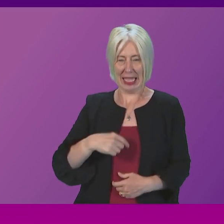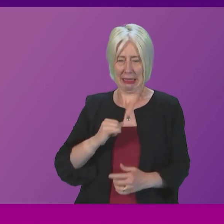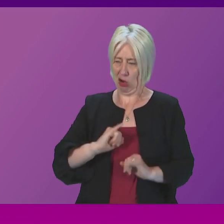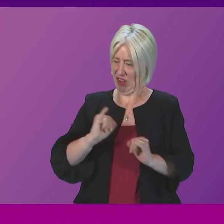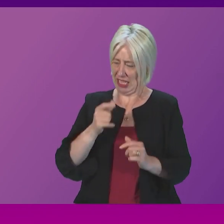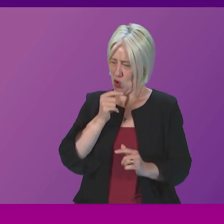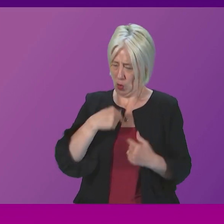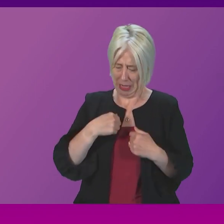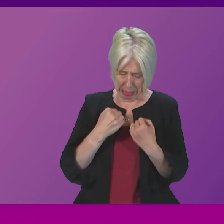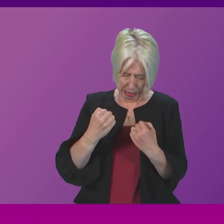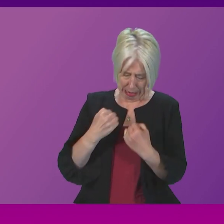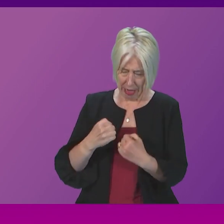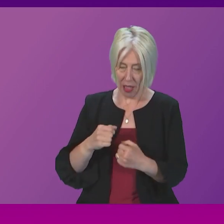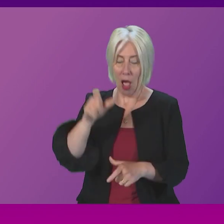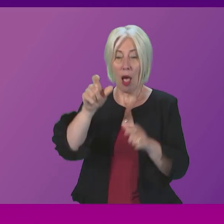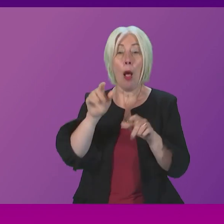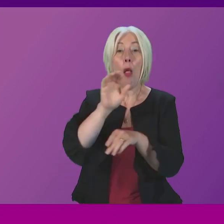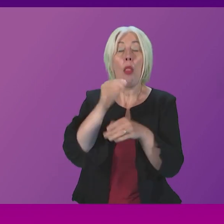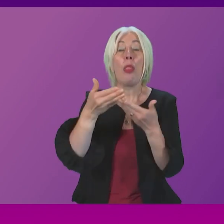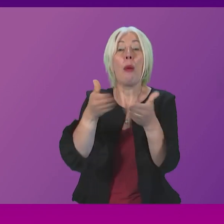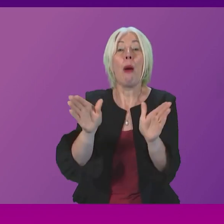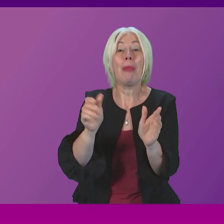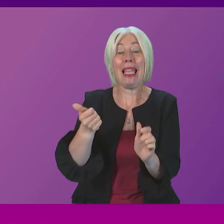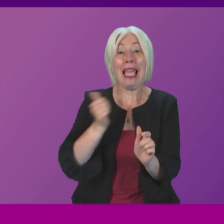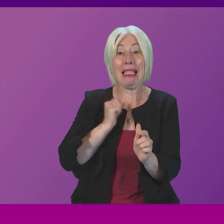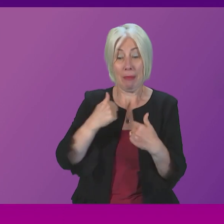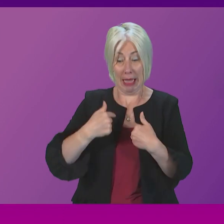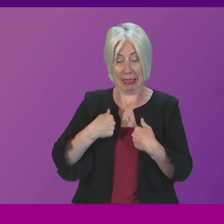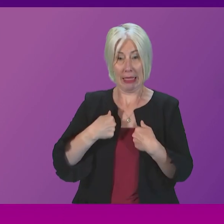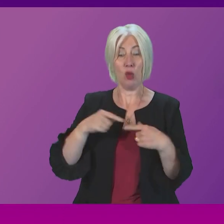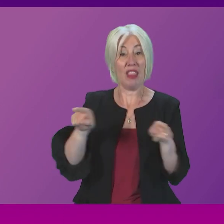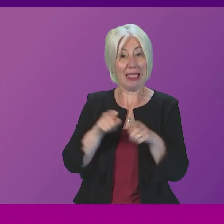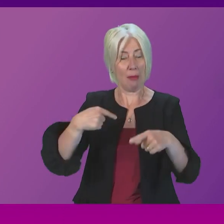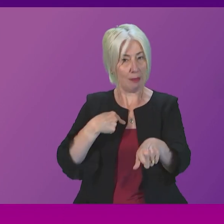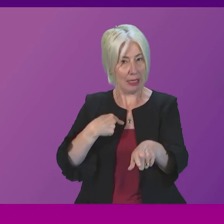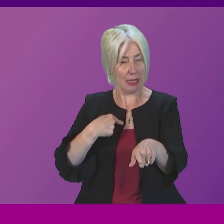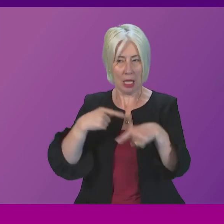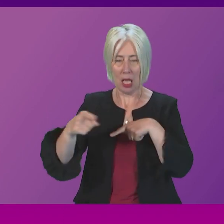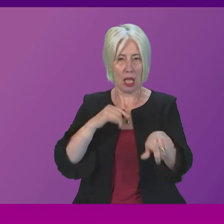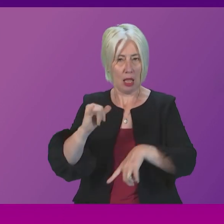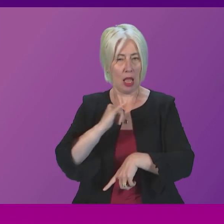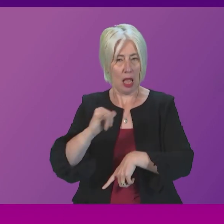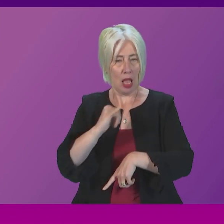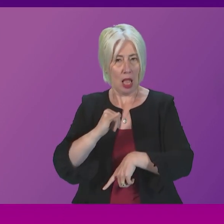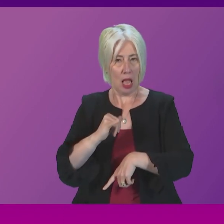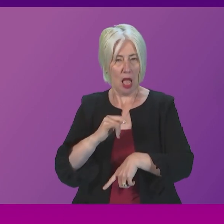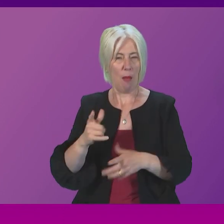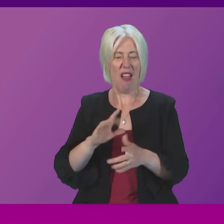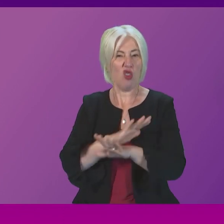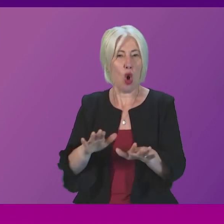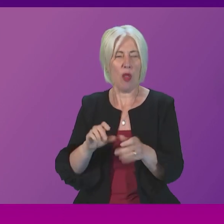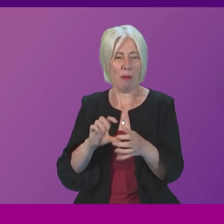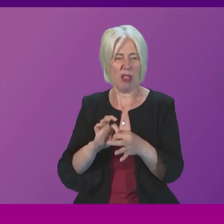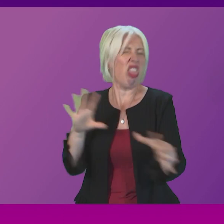times, because people, the public expect politicians to be like them. So if you're different, they're like, oh, they're out of touch. But then if you're like them and you